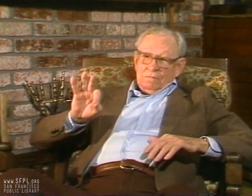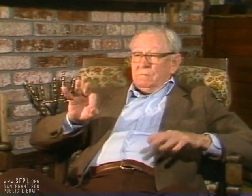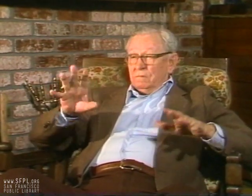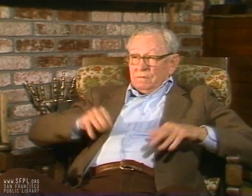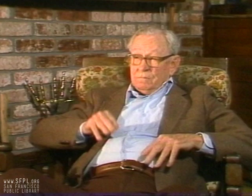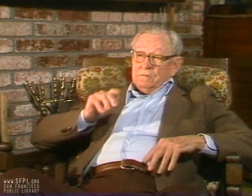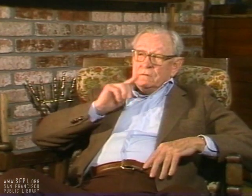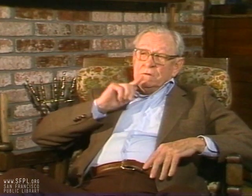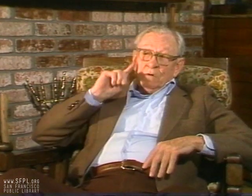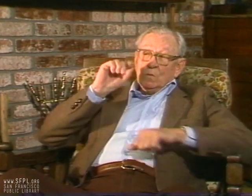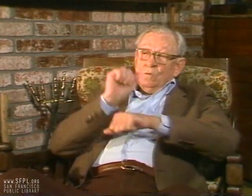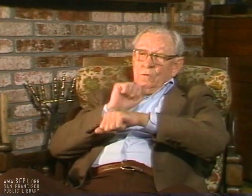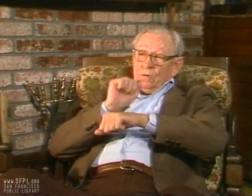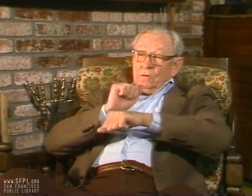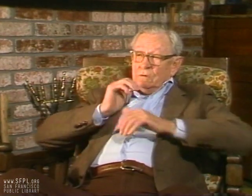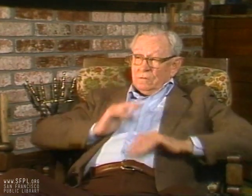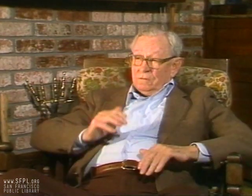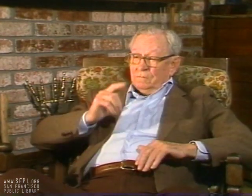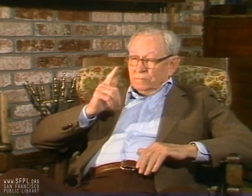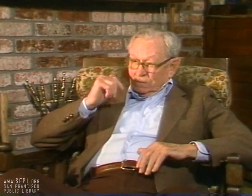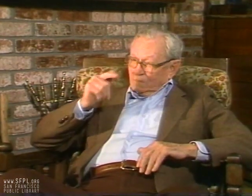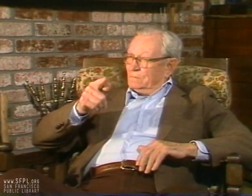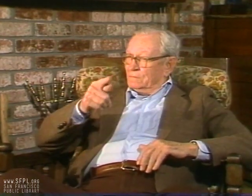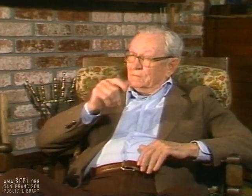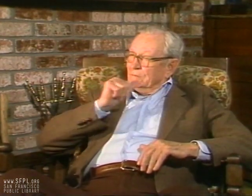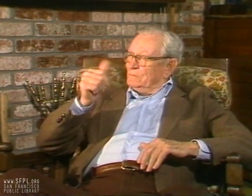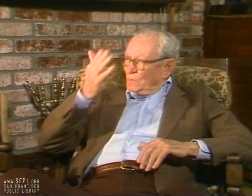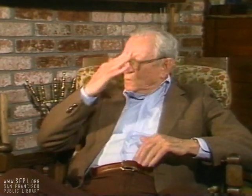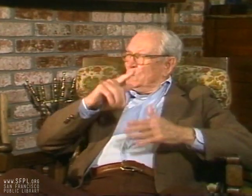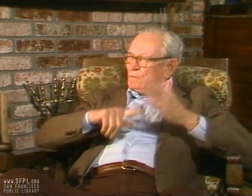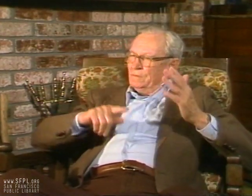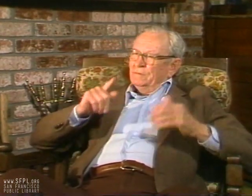employees because of their misconceptions about deaf people.